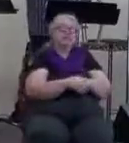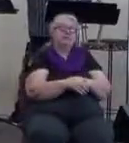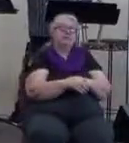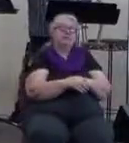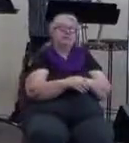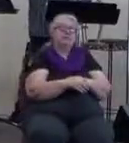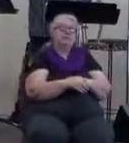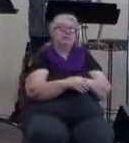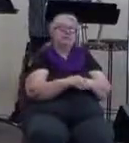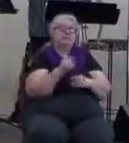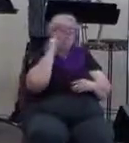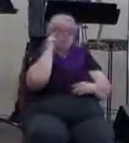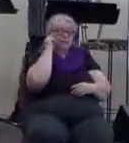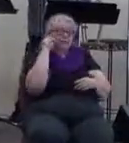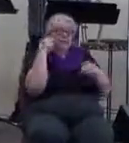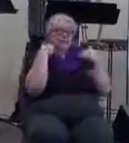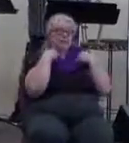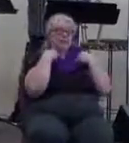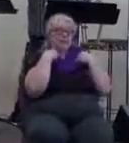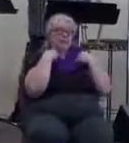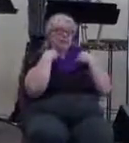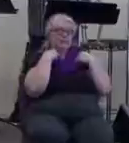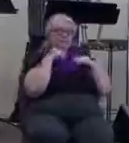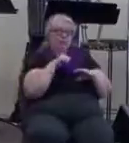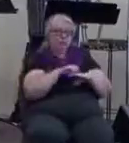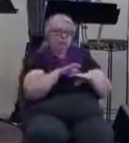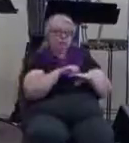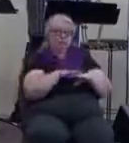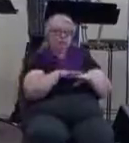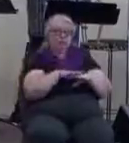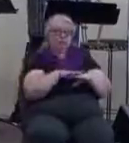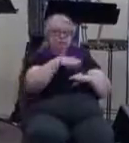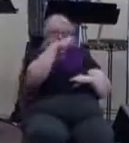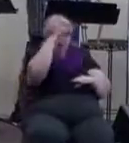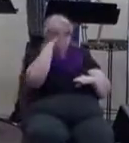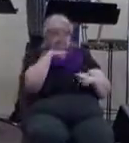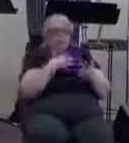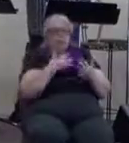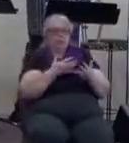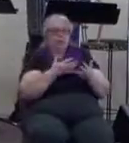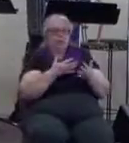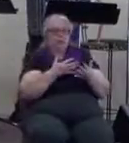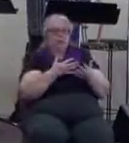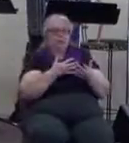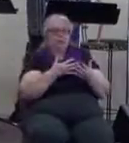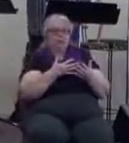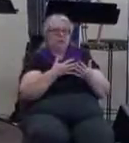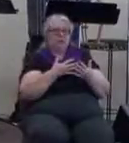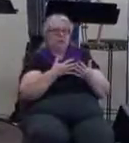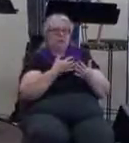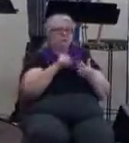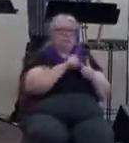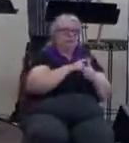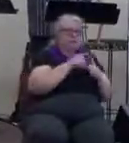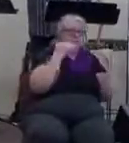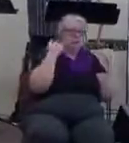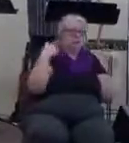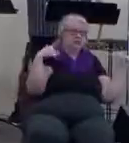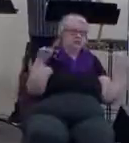the background just waiting. He's got an angel waiting, and then he's got this